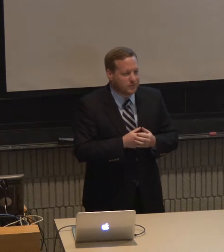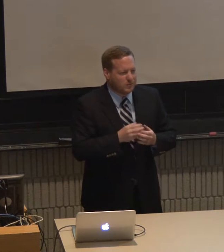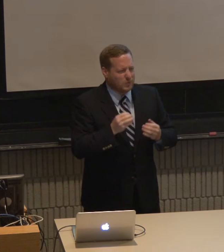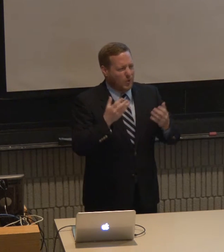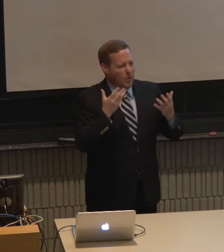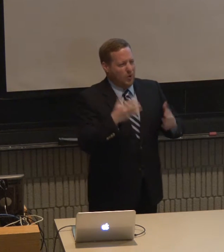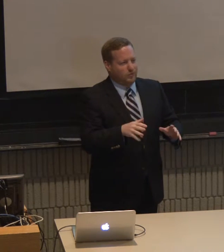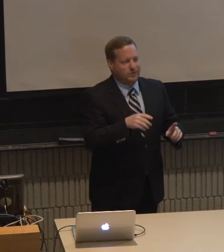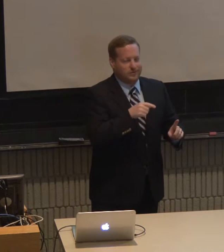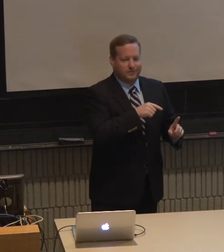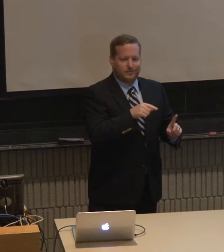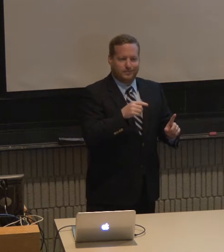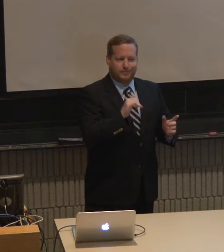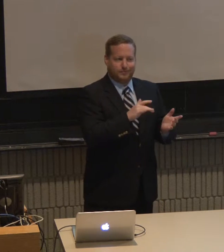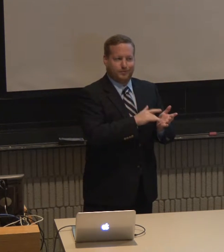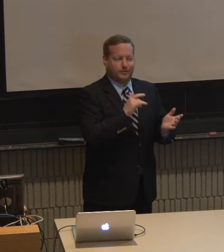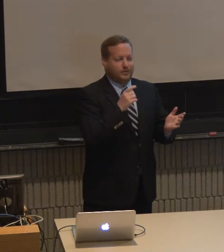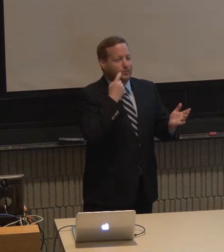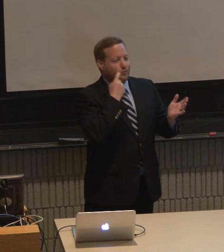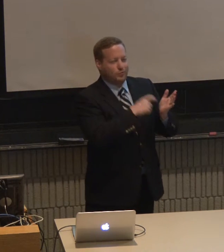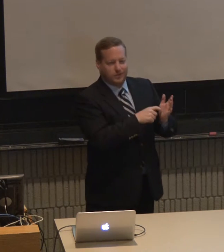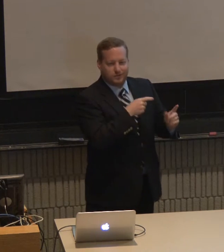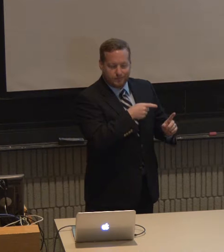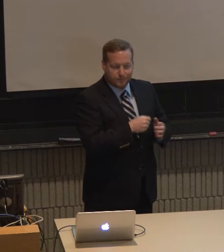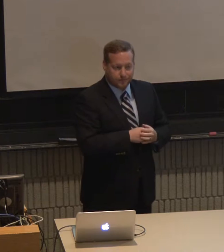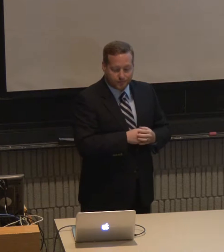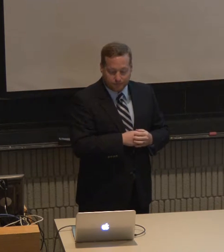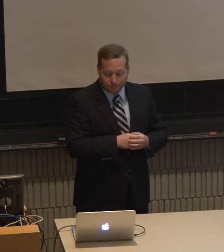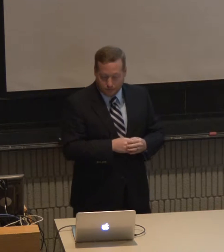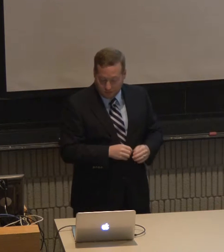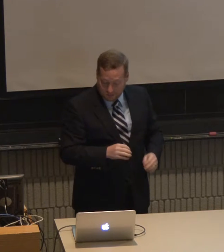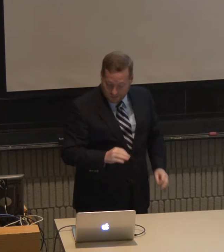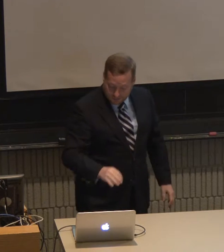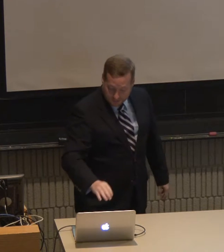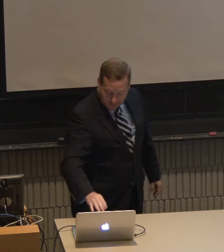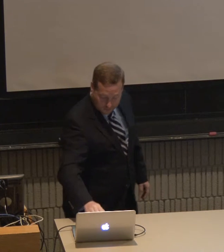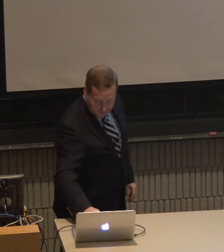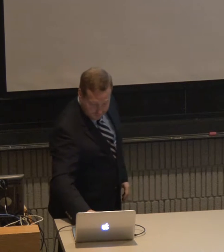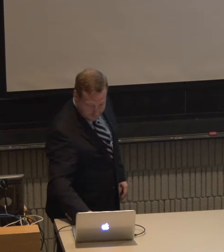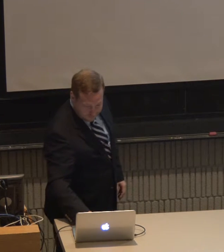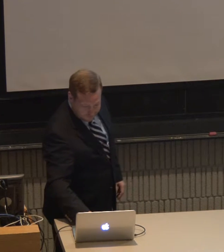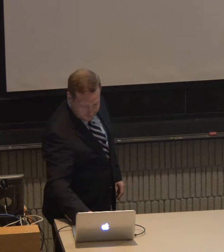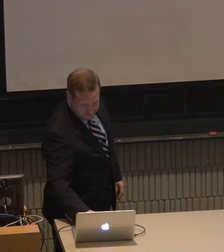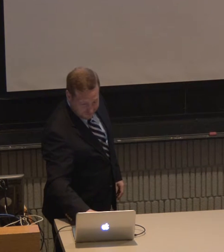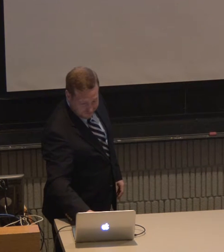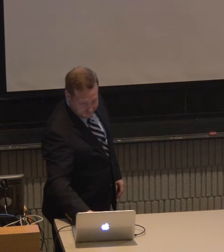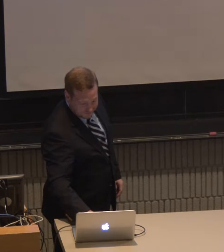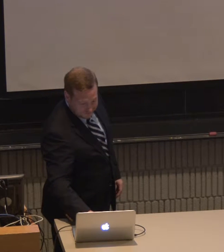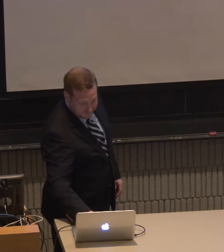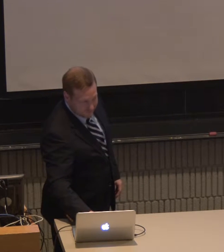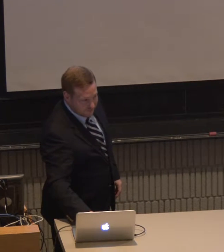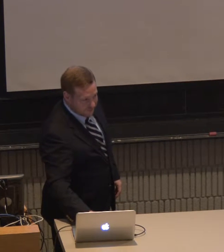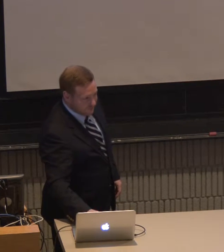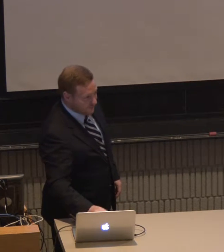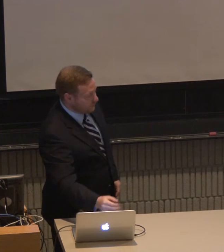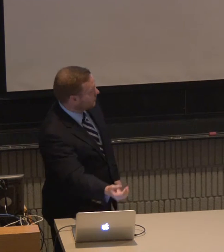to another, so often their academic achievement is delayed. So it's worth recognizing the privilege that I had growing